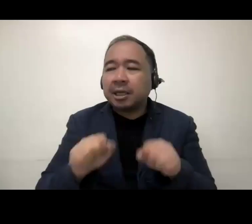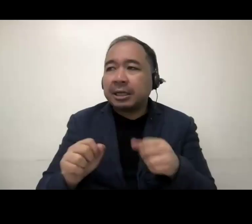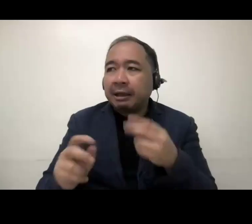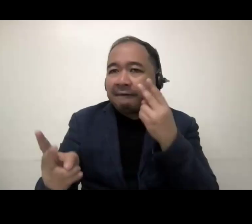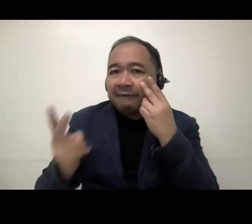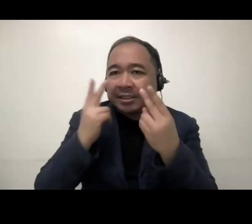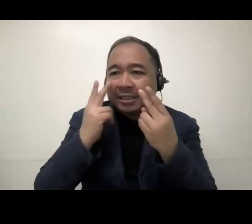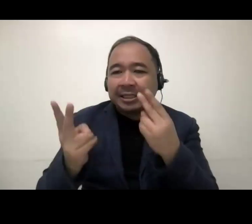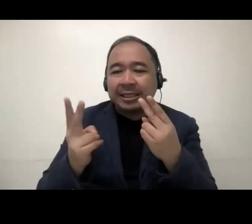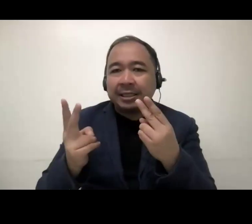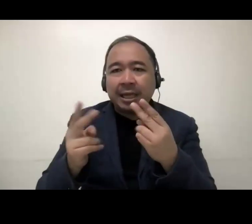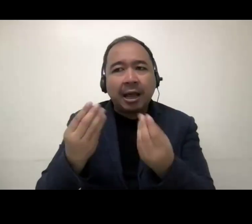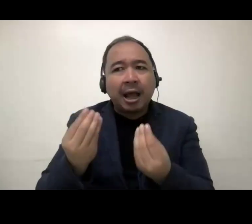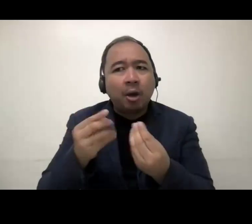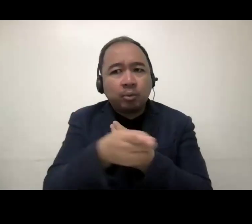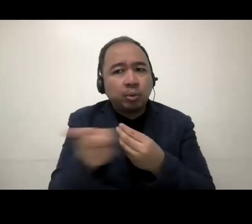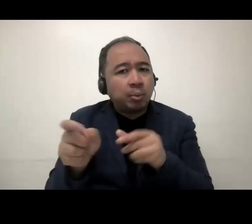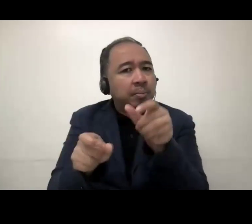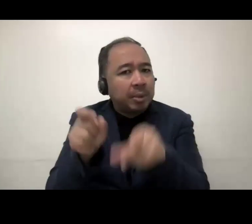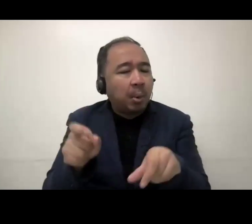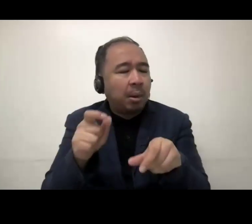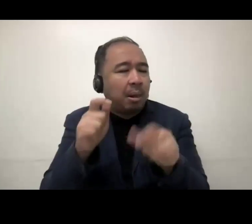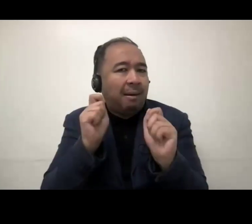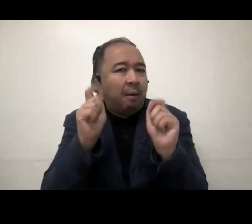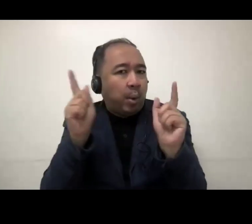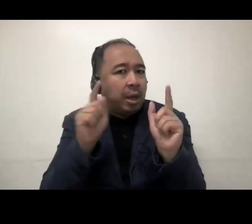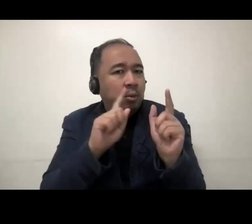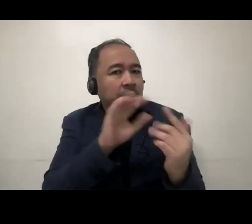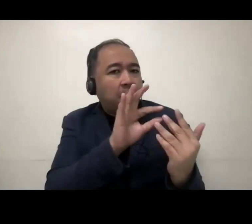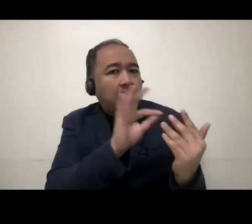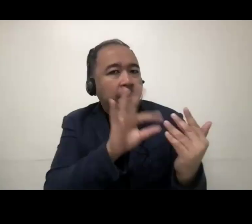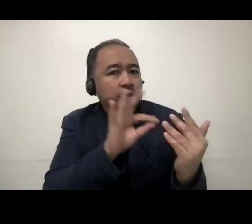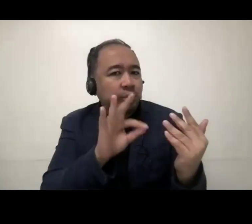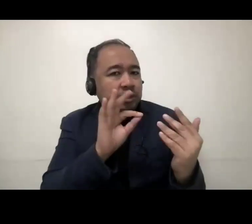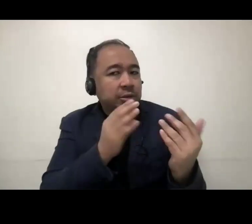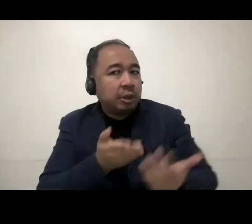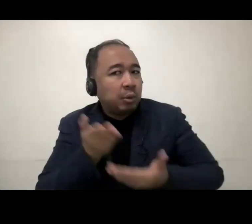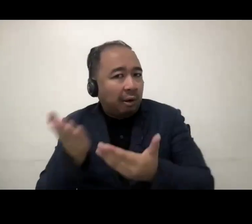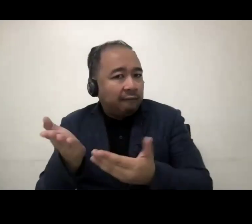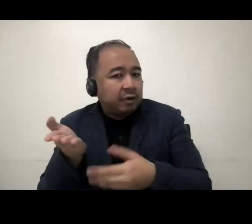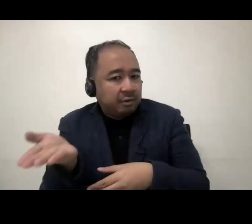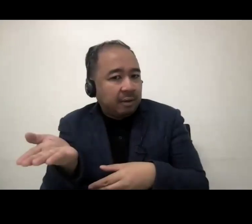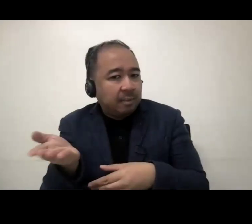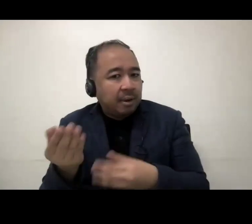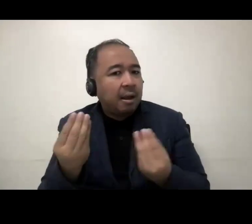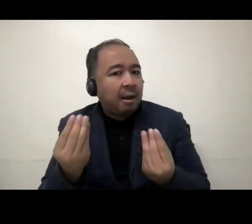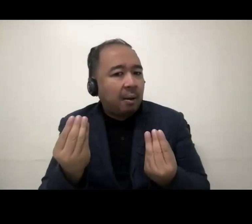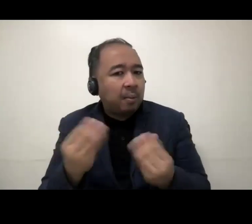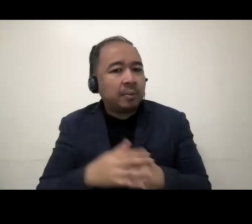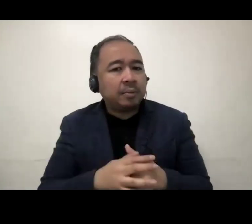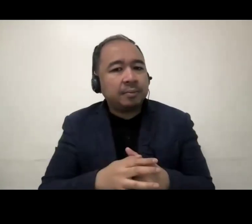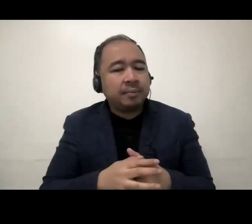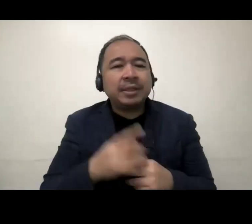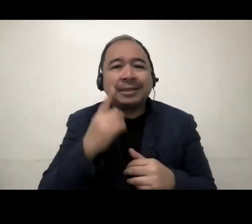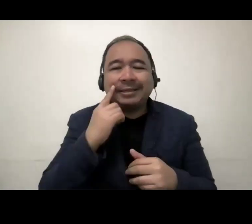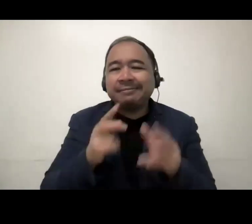people know what options are in front of them? And I think we've heard already today that another few